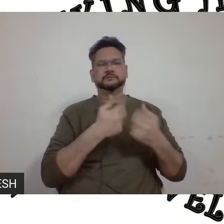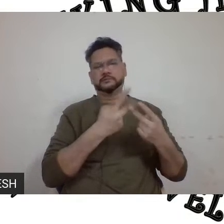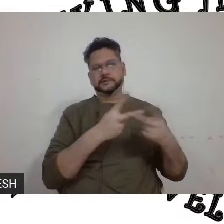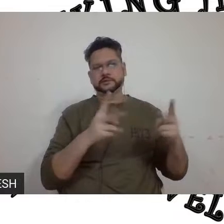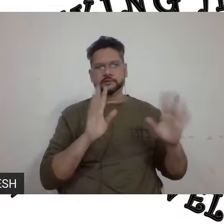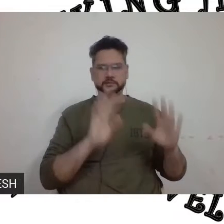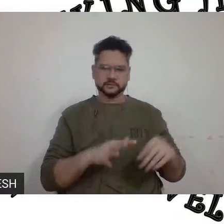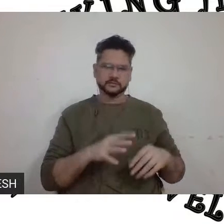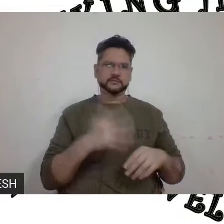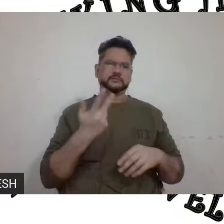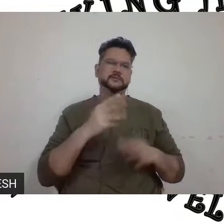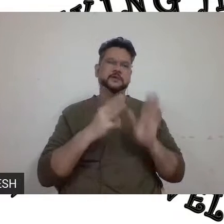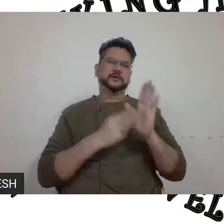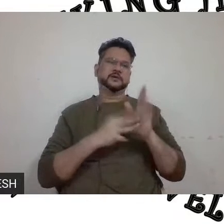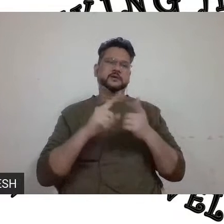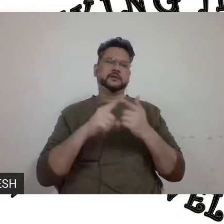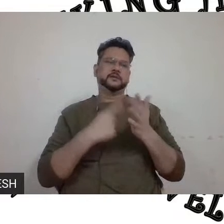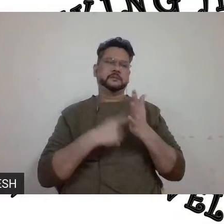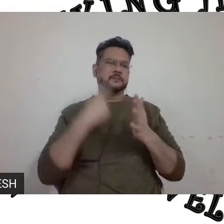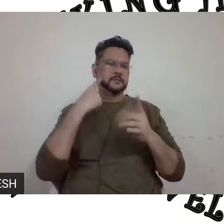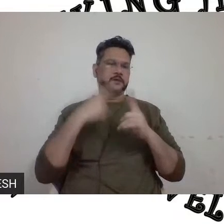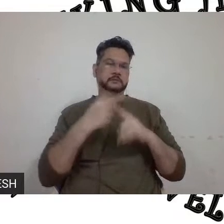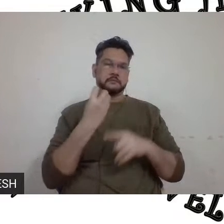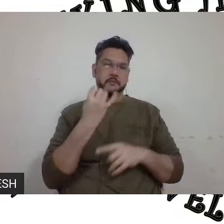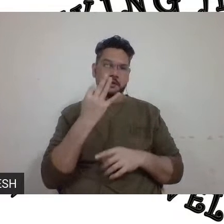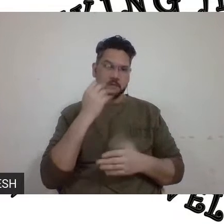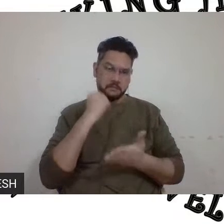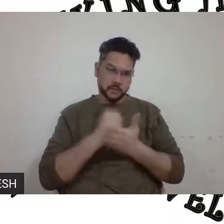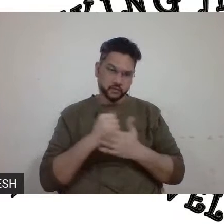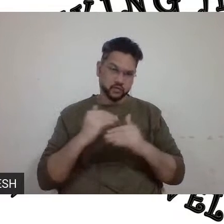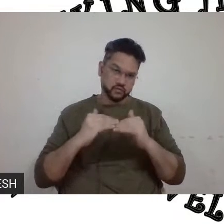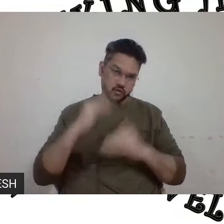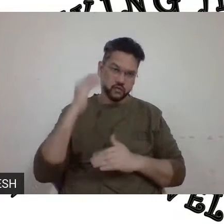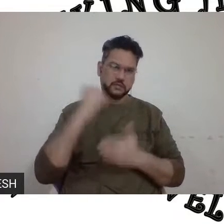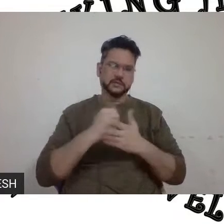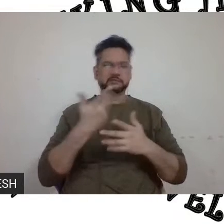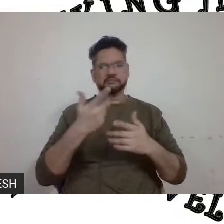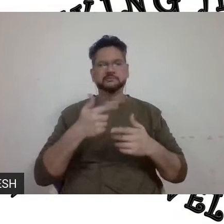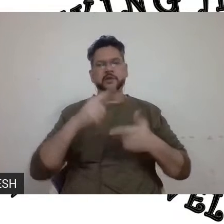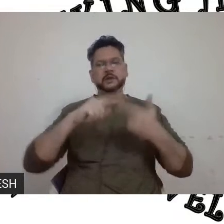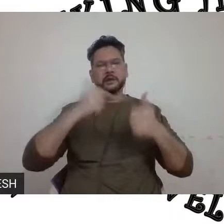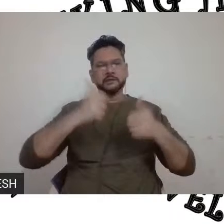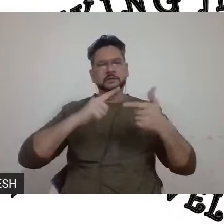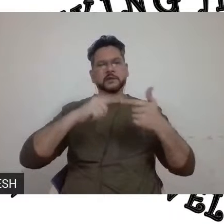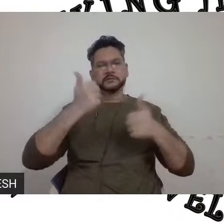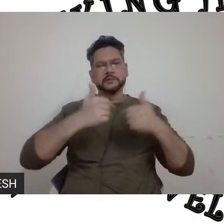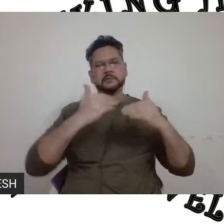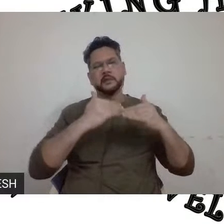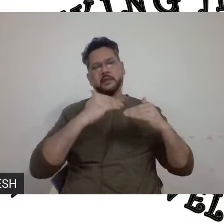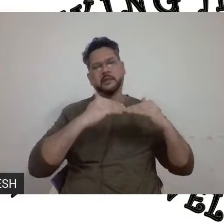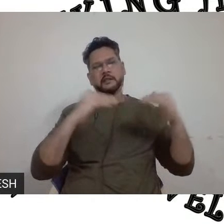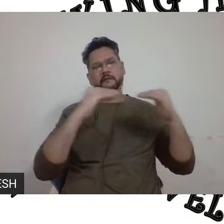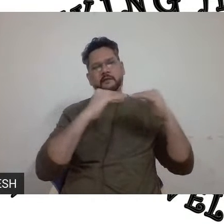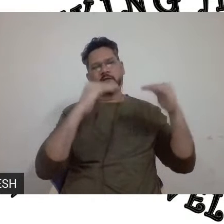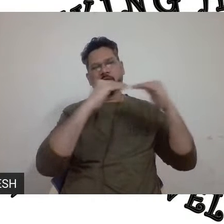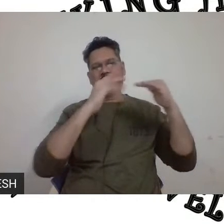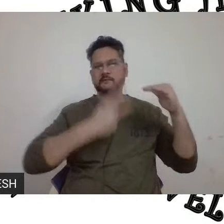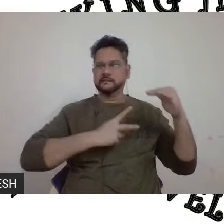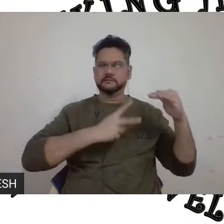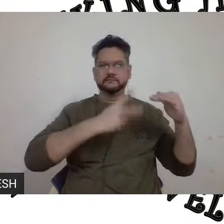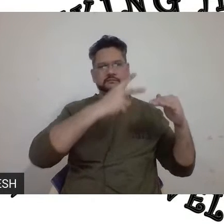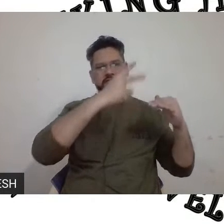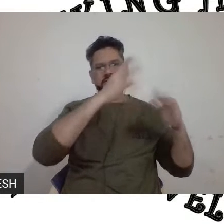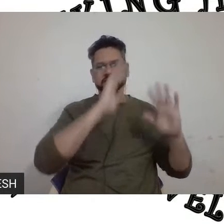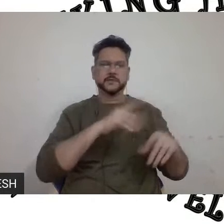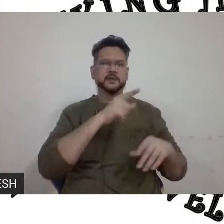merit, and there are a lot of stages that you need to clear, and there are all these competitive exams for which you have to prepare, and that has a set of challenges of their